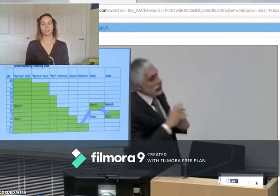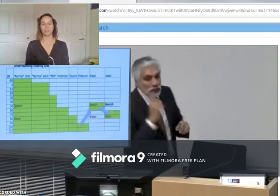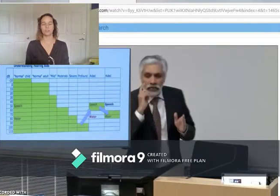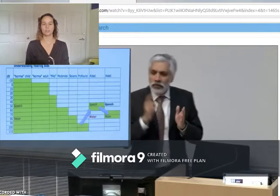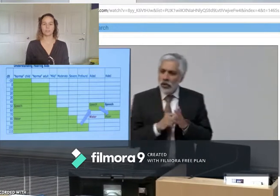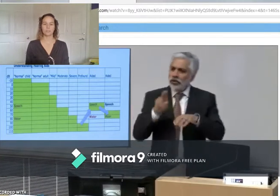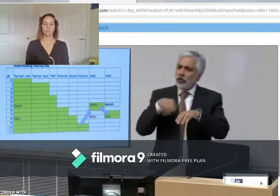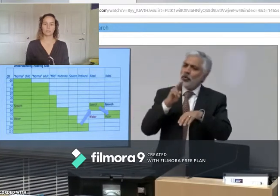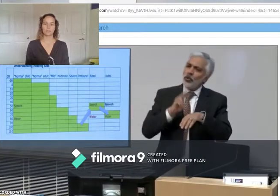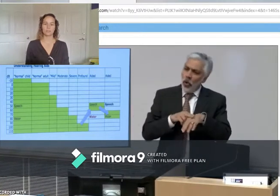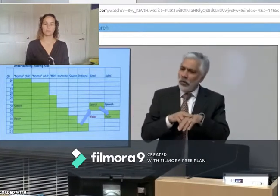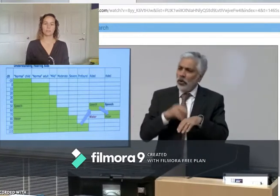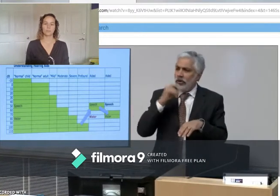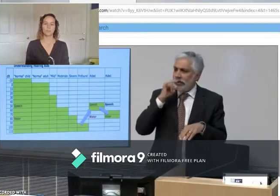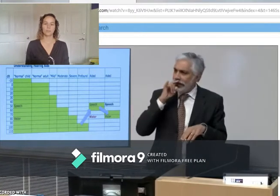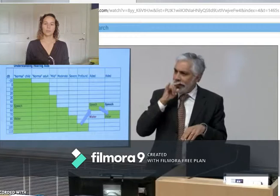work.